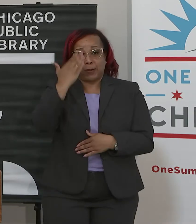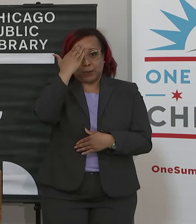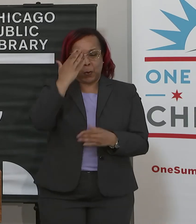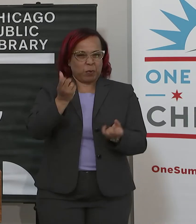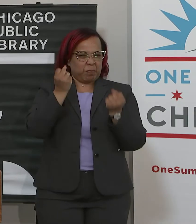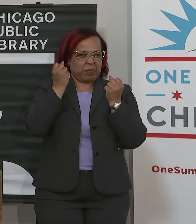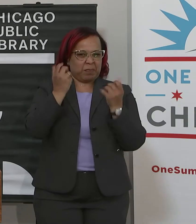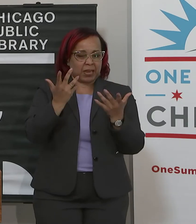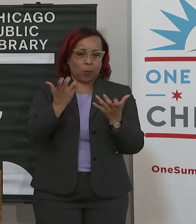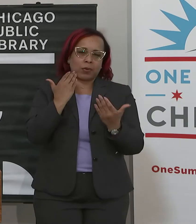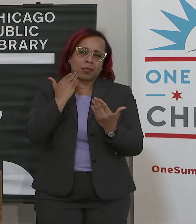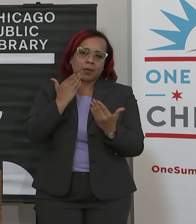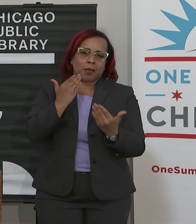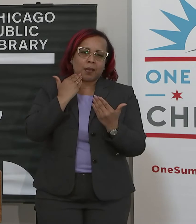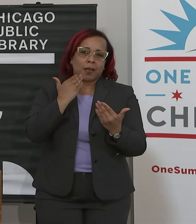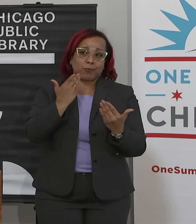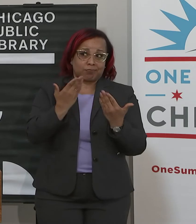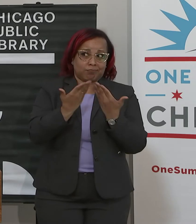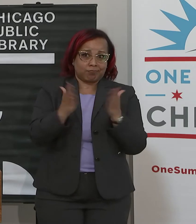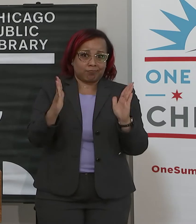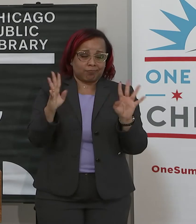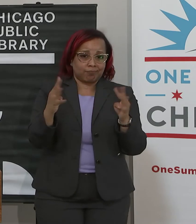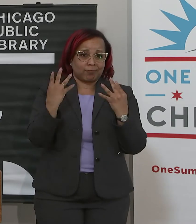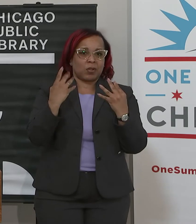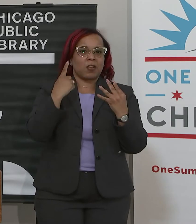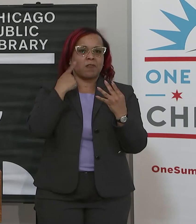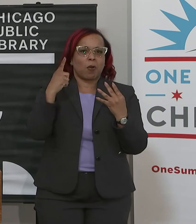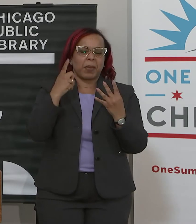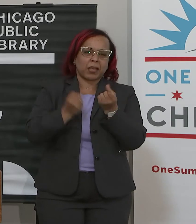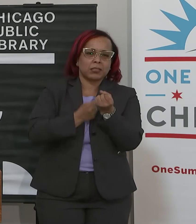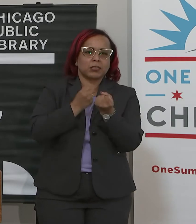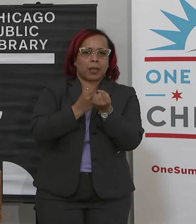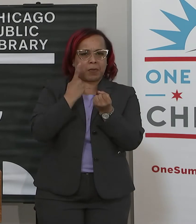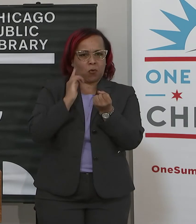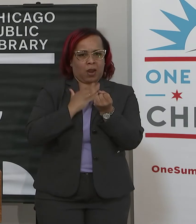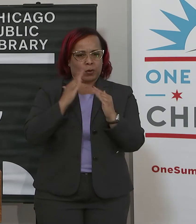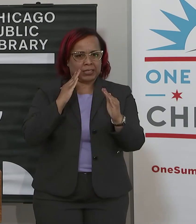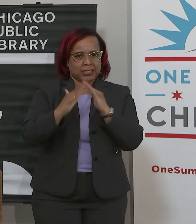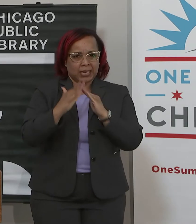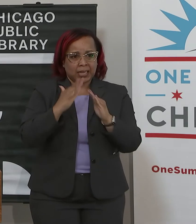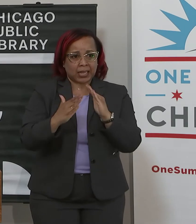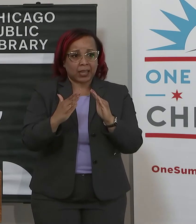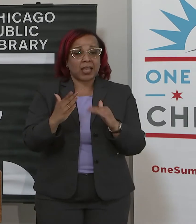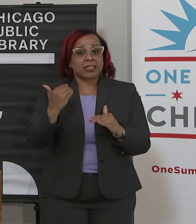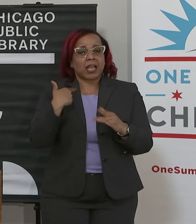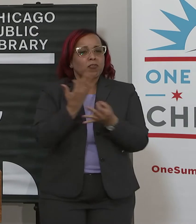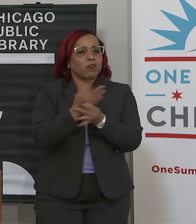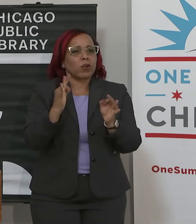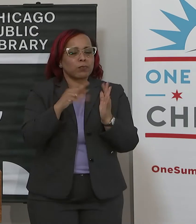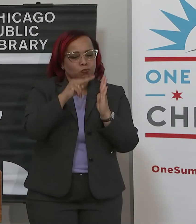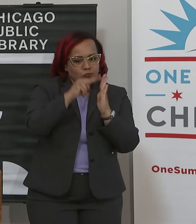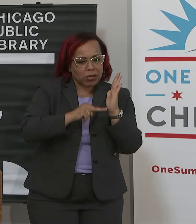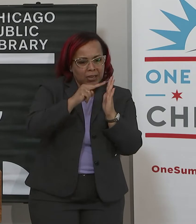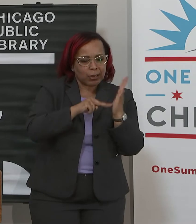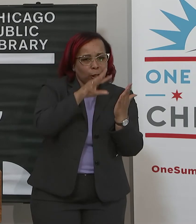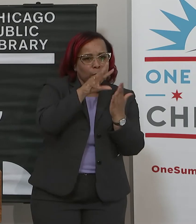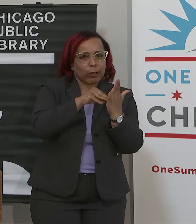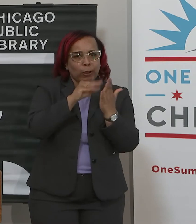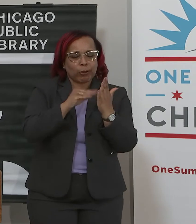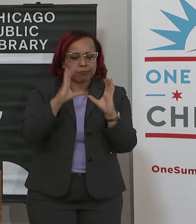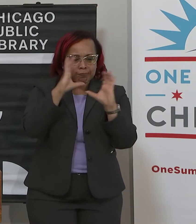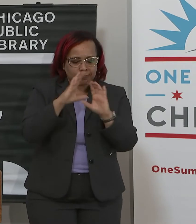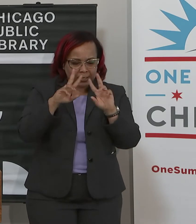many, I want to thank you publicly for being a champion for our city, to all have the freedom to read, learn, and